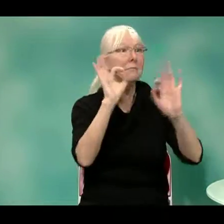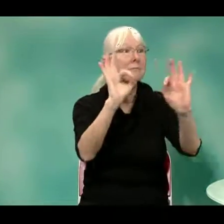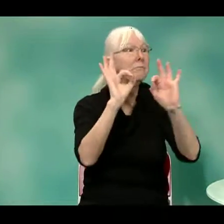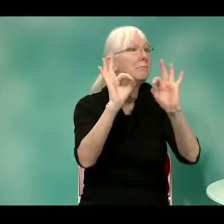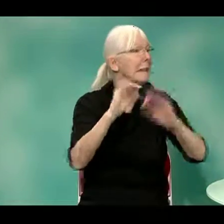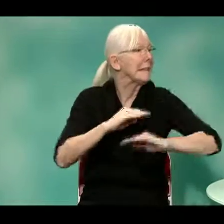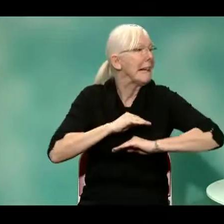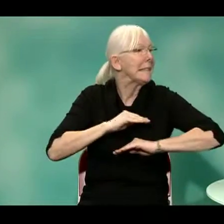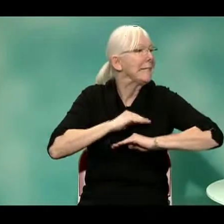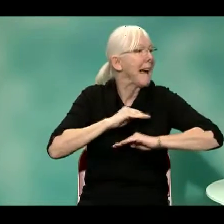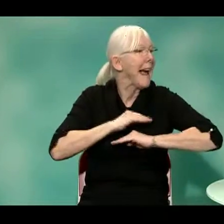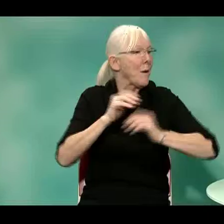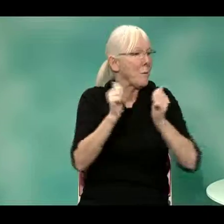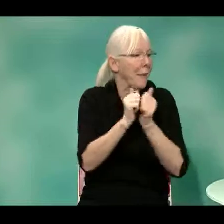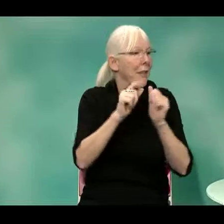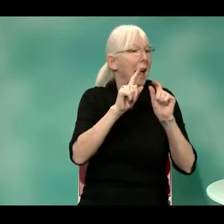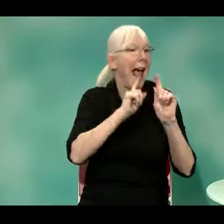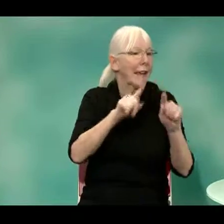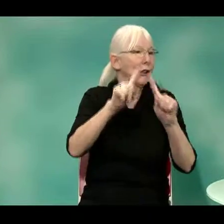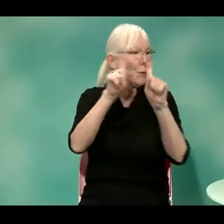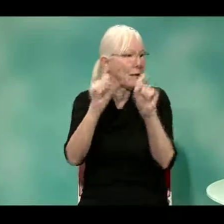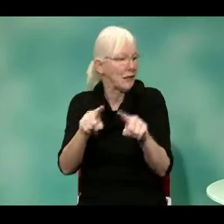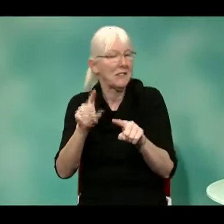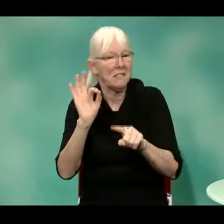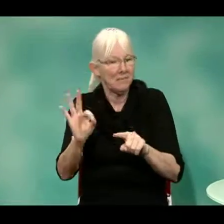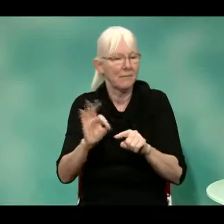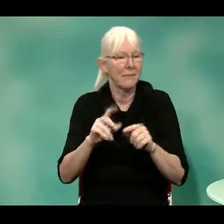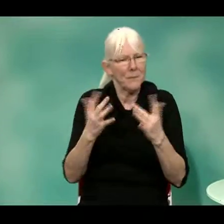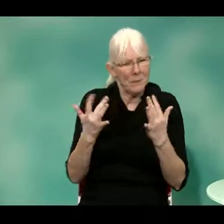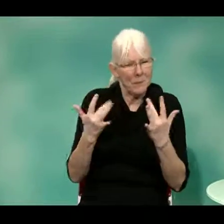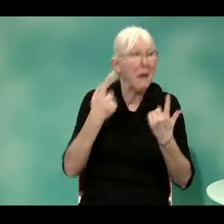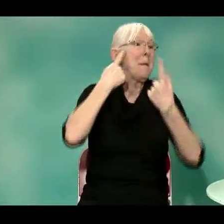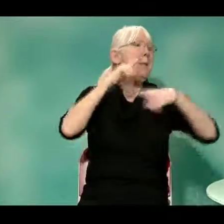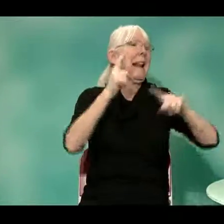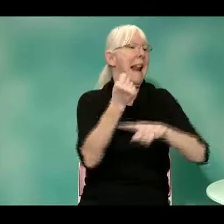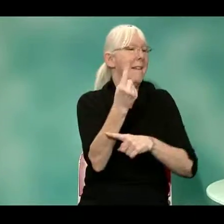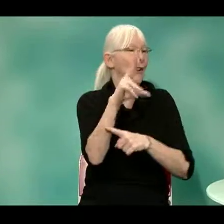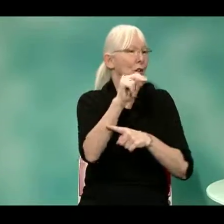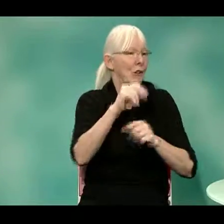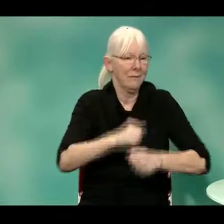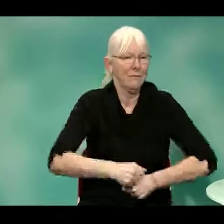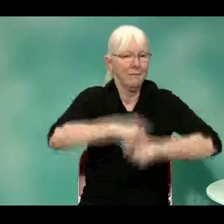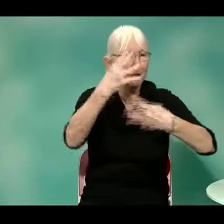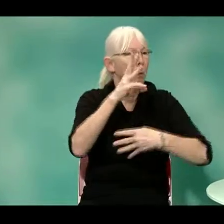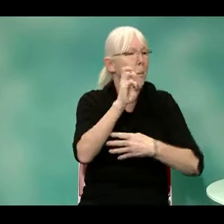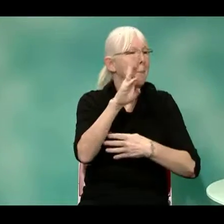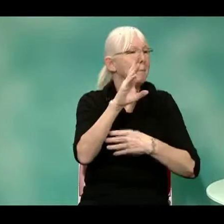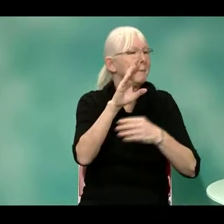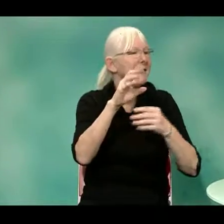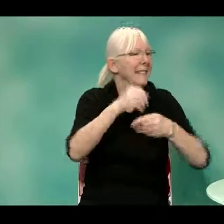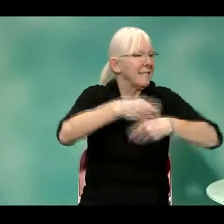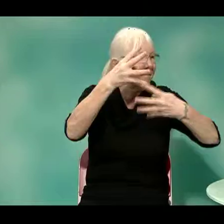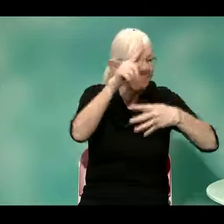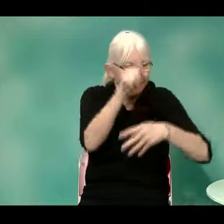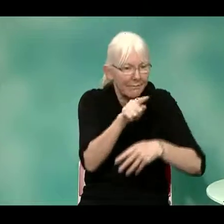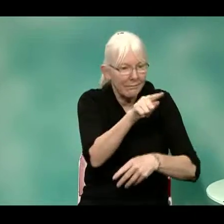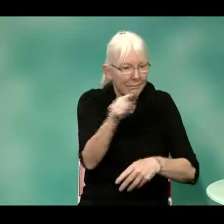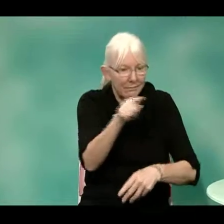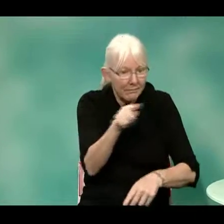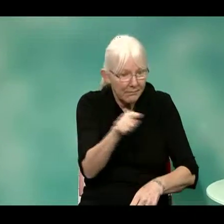radio, if they, um, if they were reading out my answers, and they said that that, they, that was great. You know, but then I did look at their text